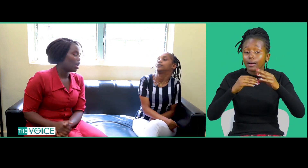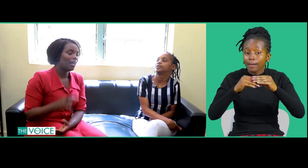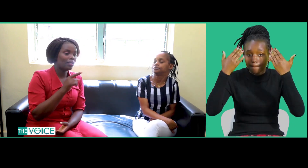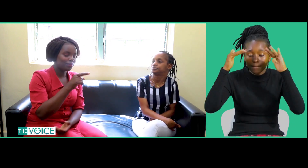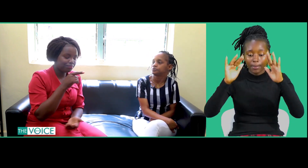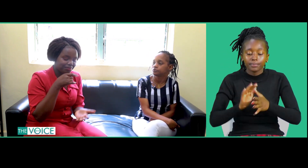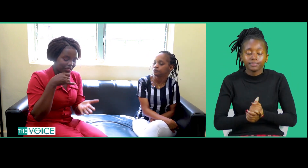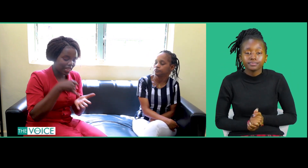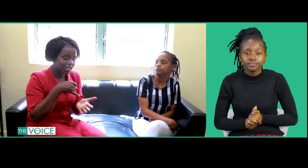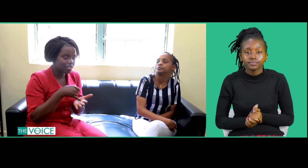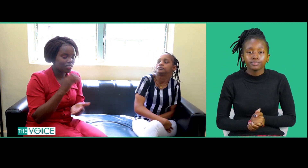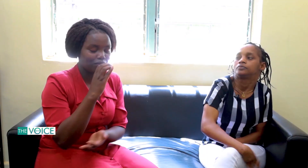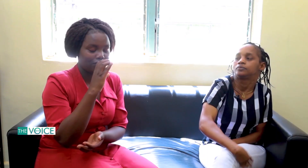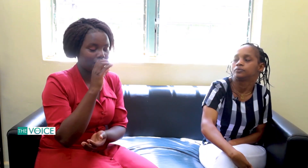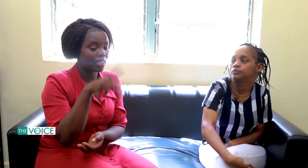Yeah.